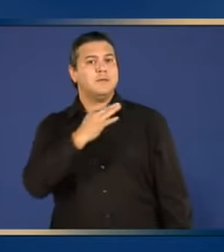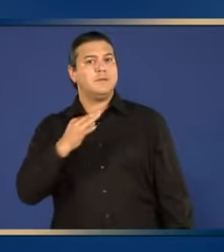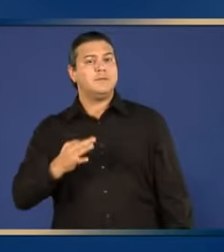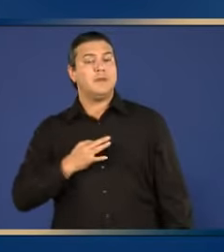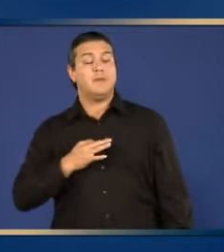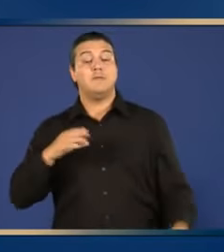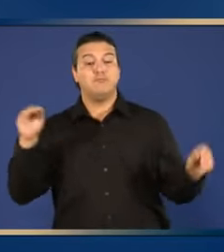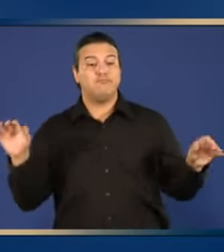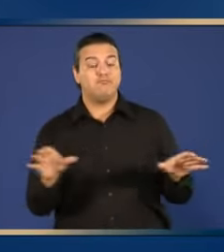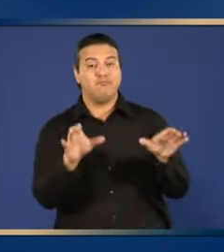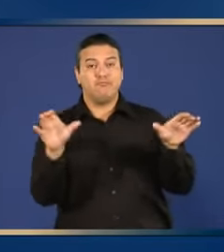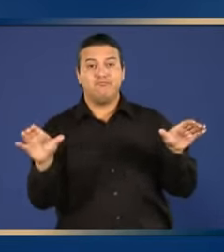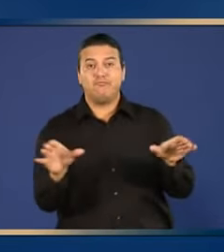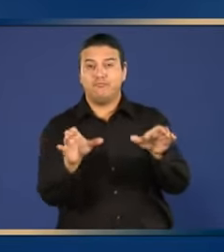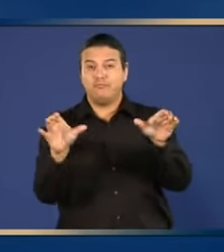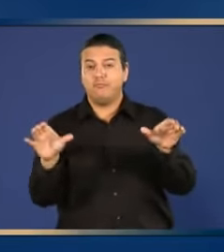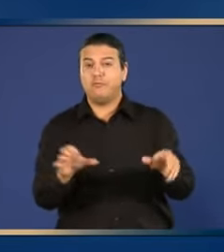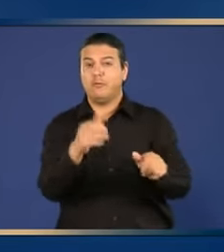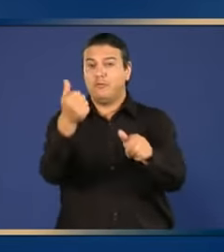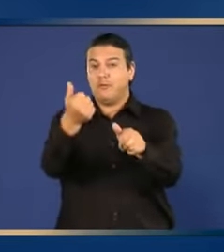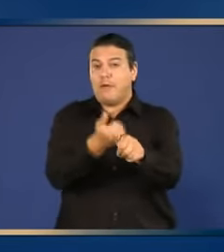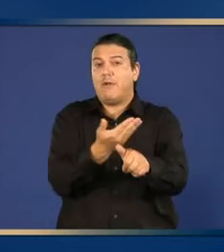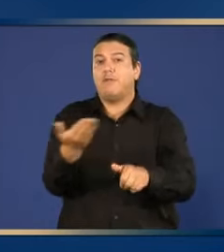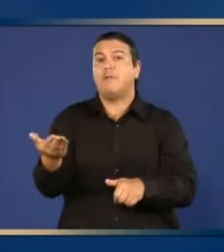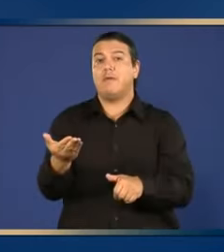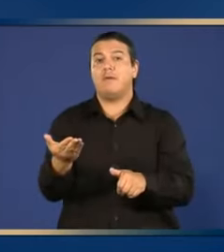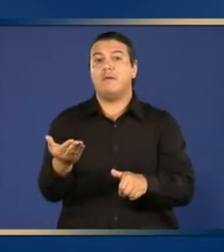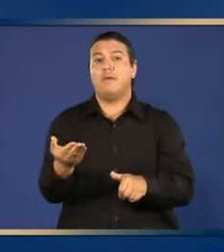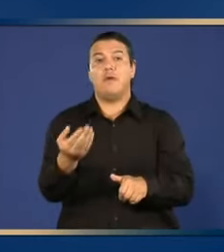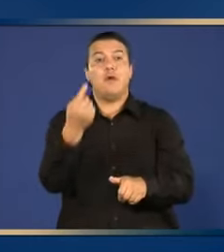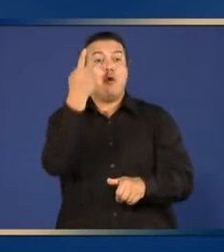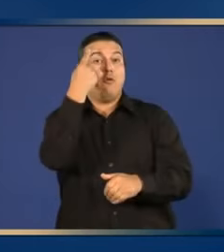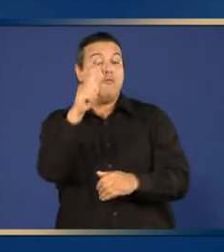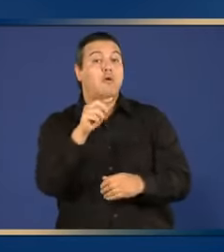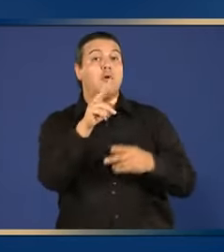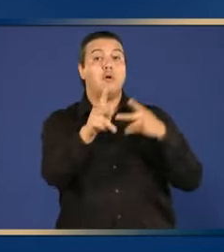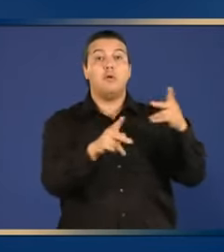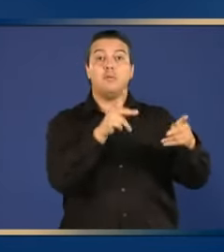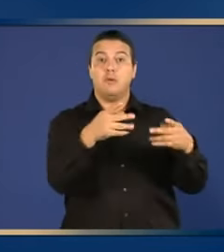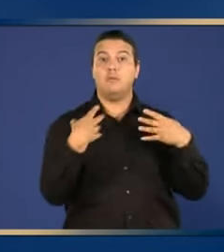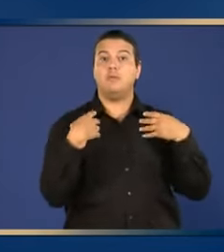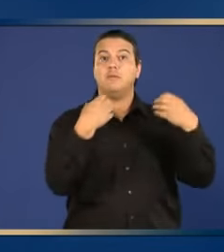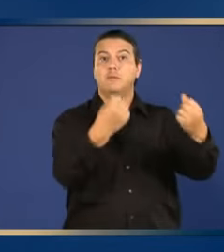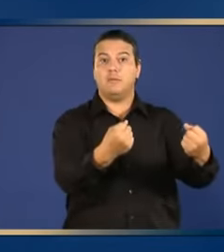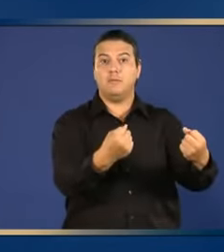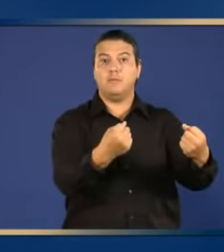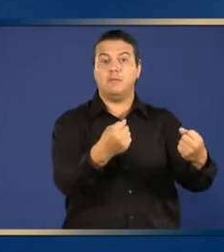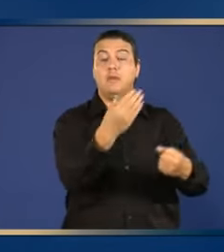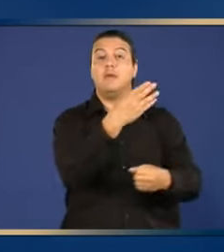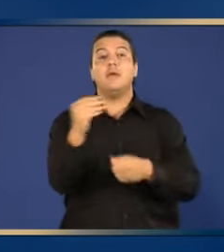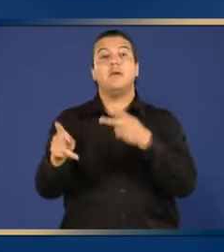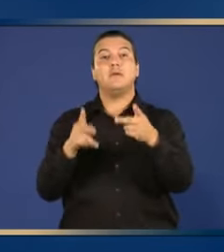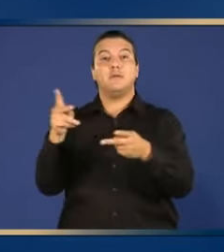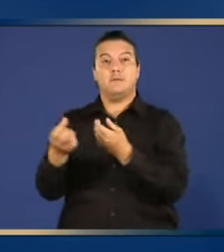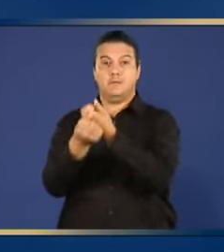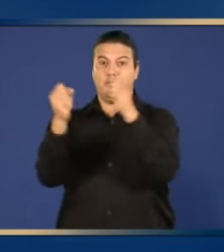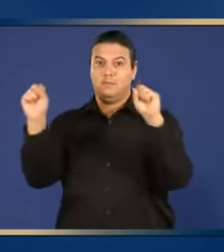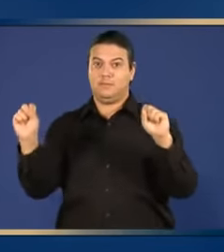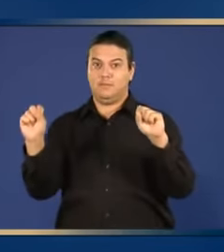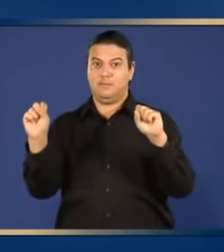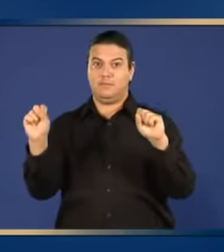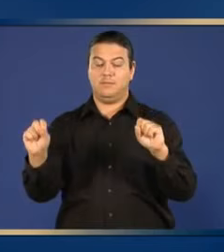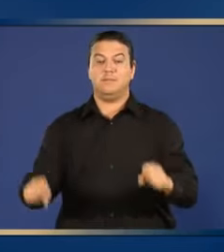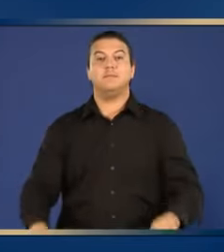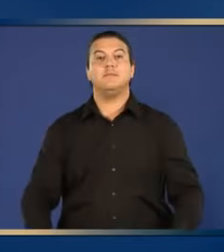Everything that can be done by the medical and support staff of this response center is being done in the interest of public